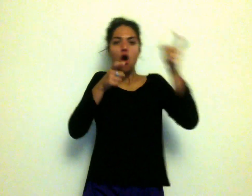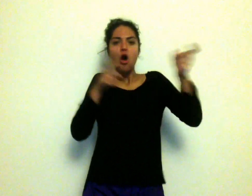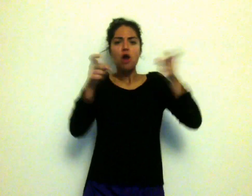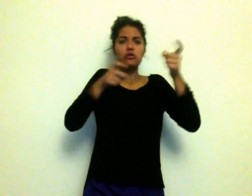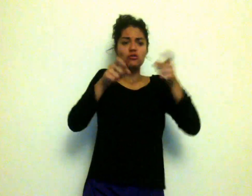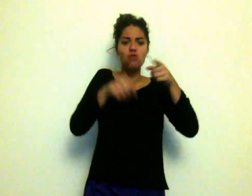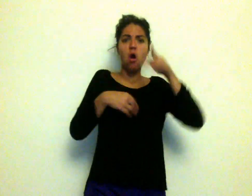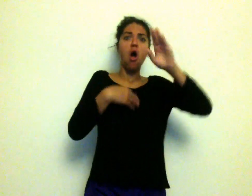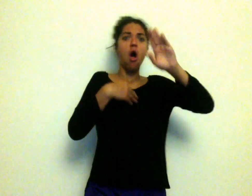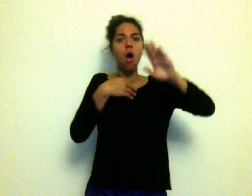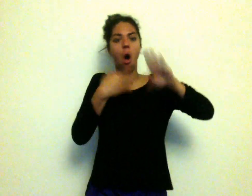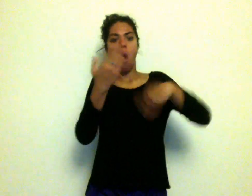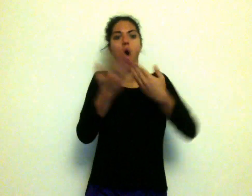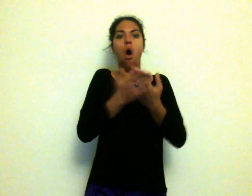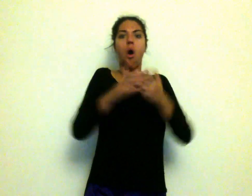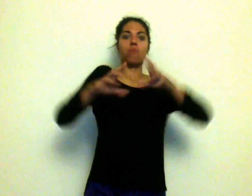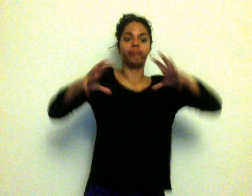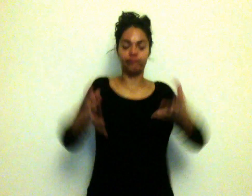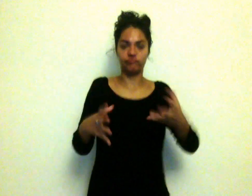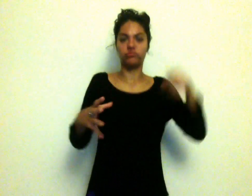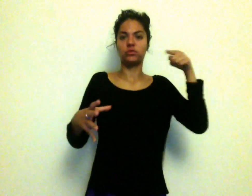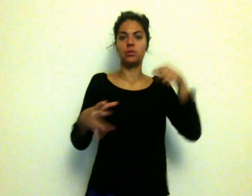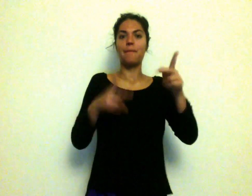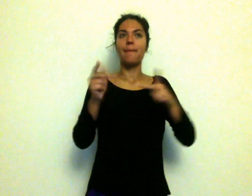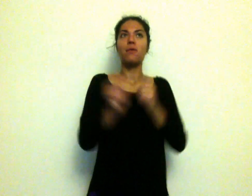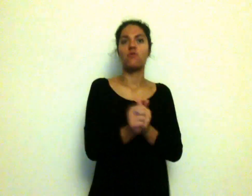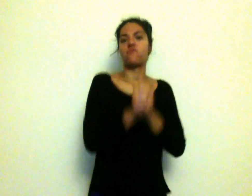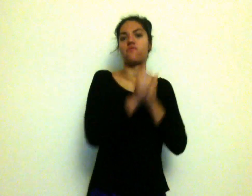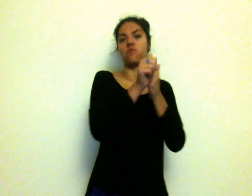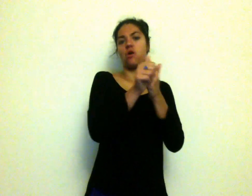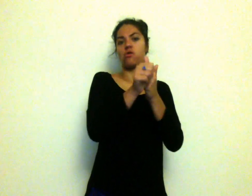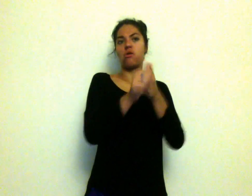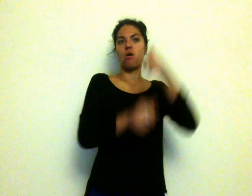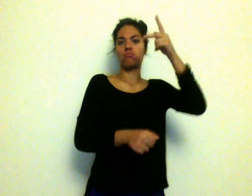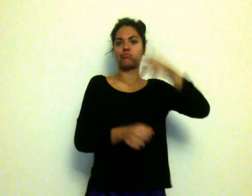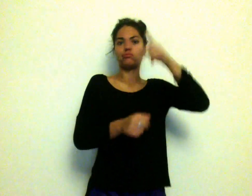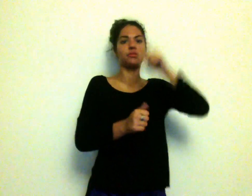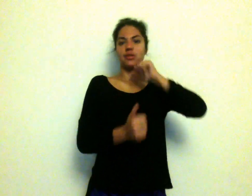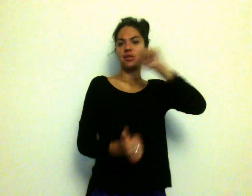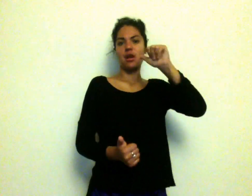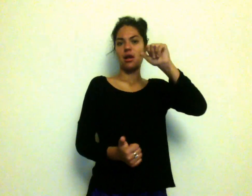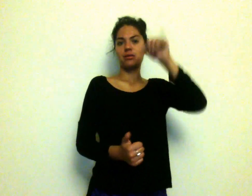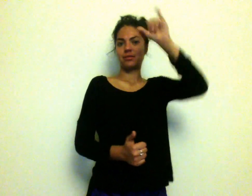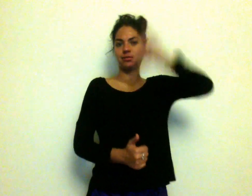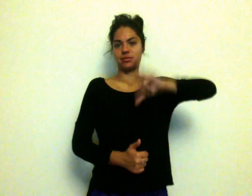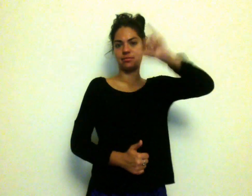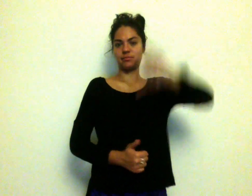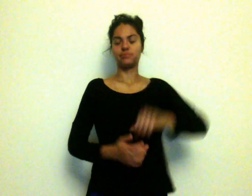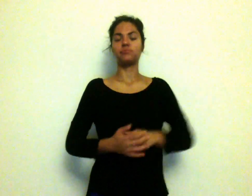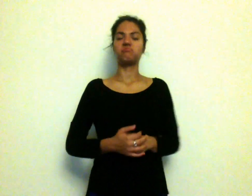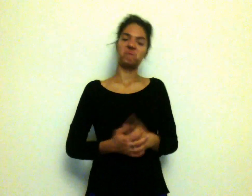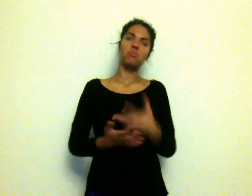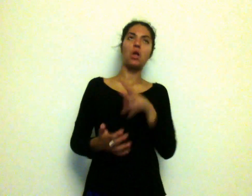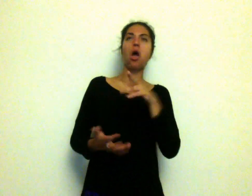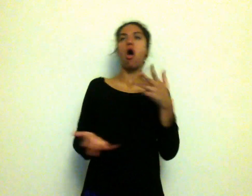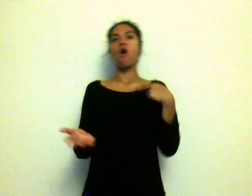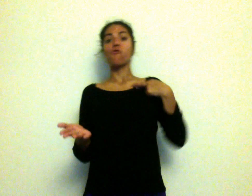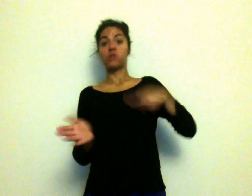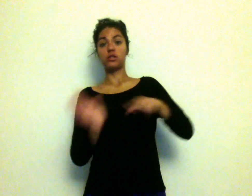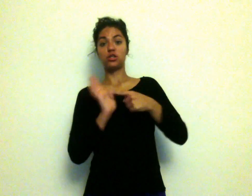just listen to the decisions that are made at that level. Religiously speaking, Islam is a heteronomous culture. Why?